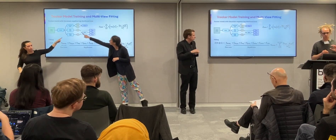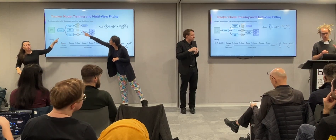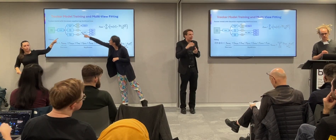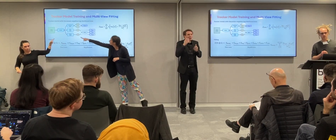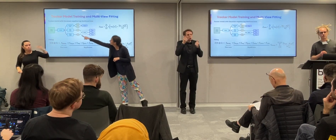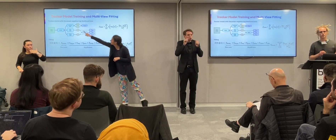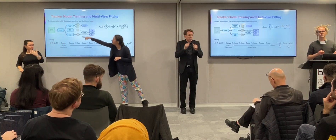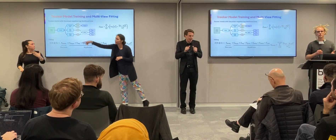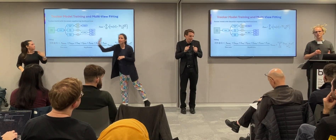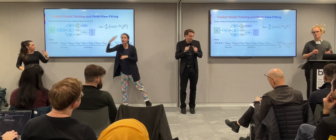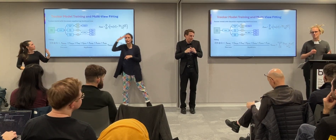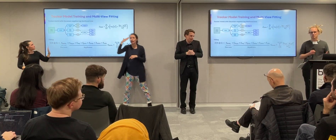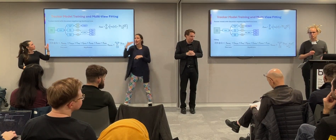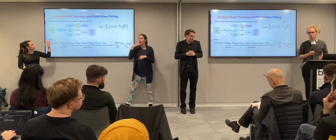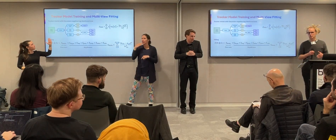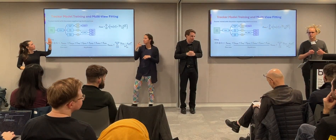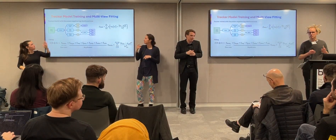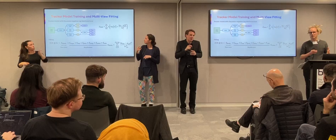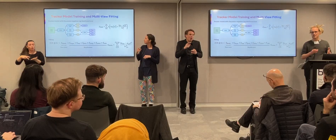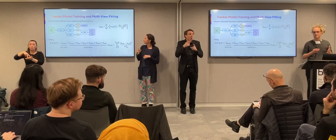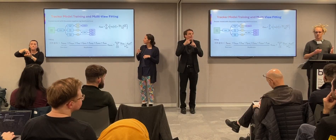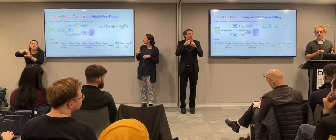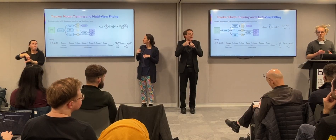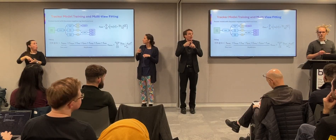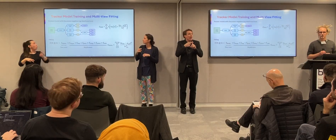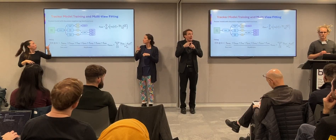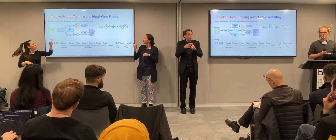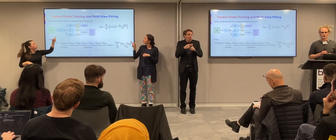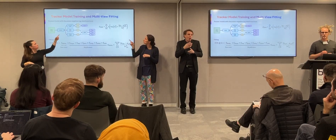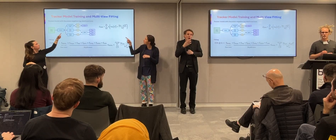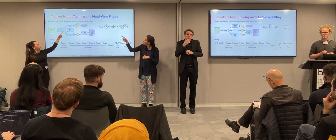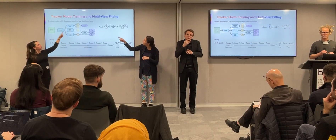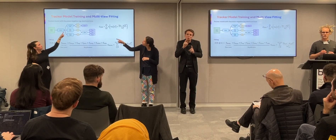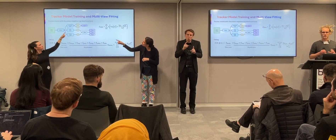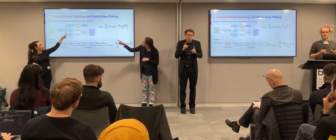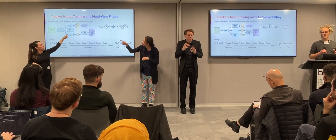But the poses, for instance, are used to initialize